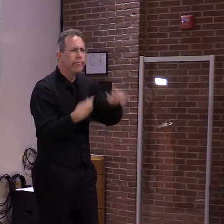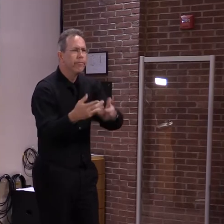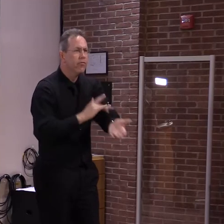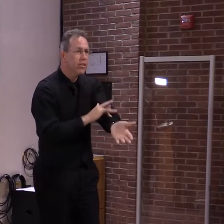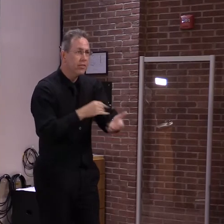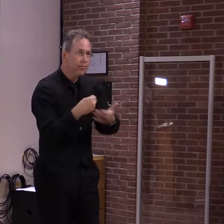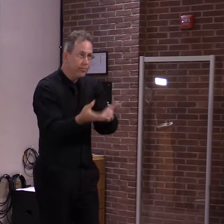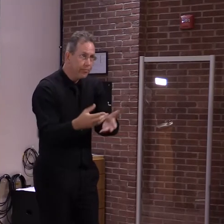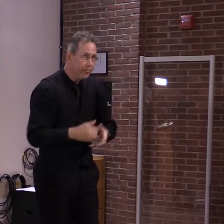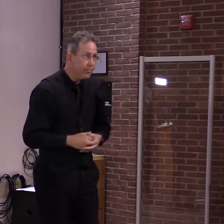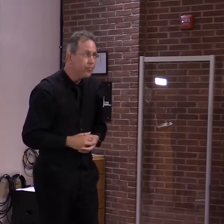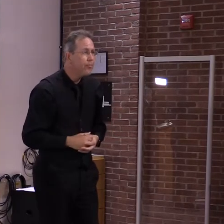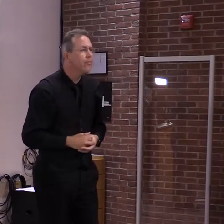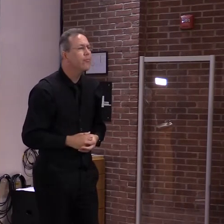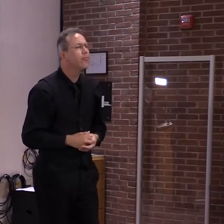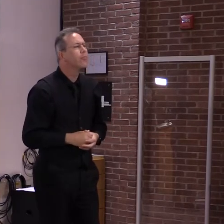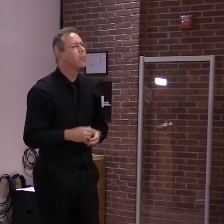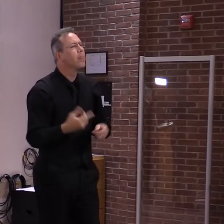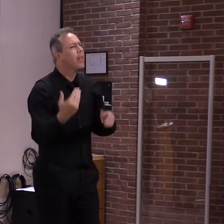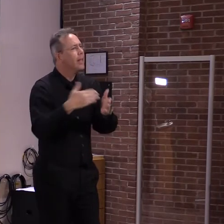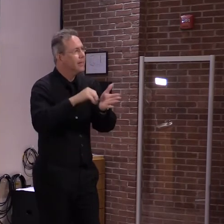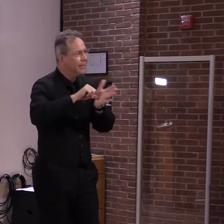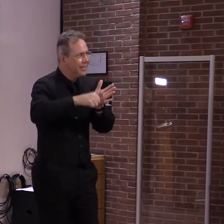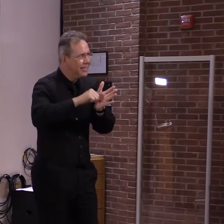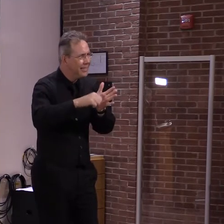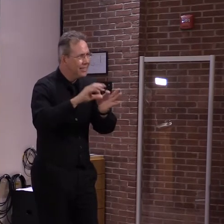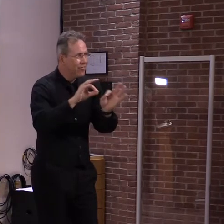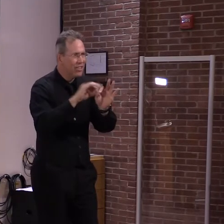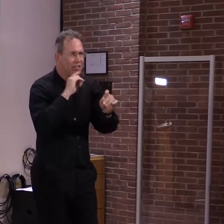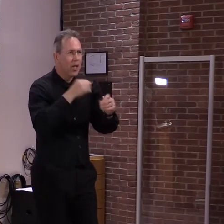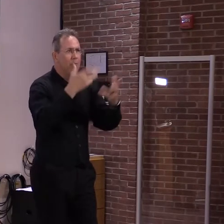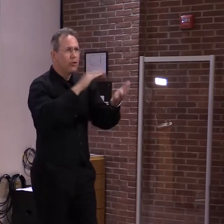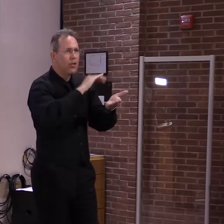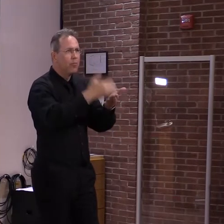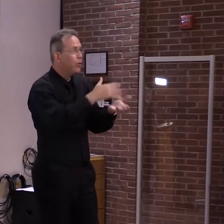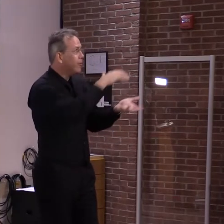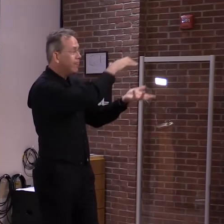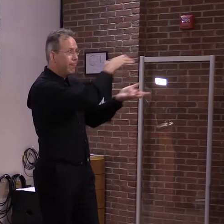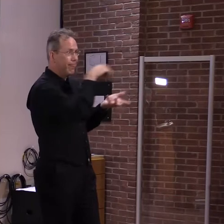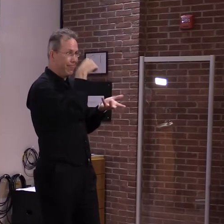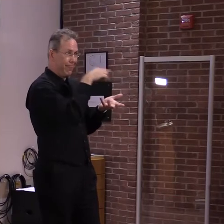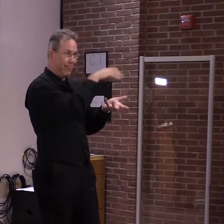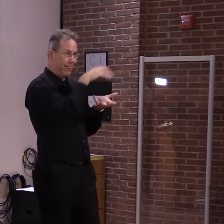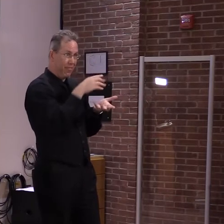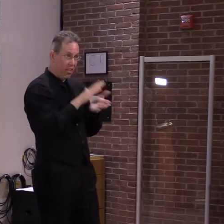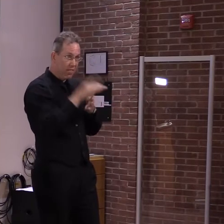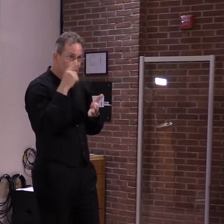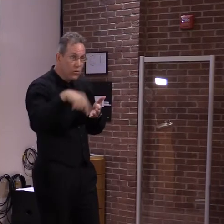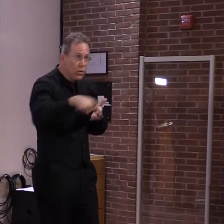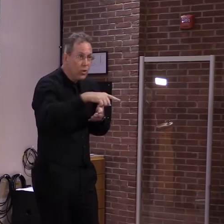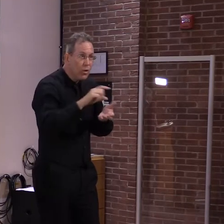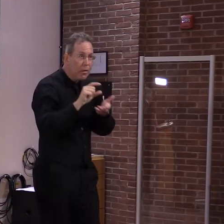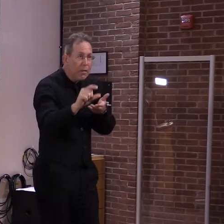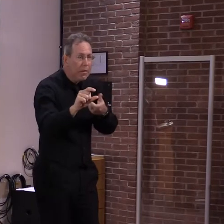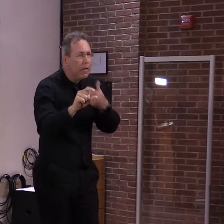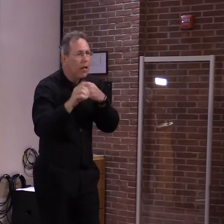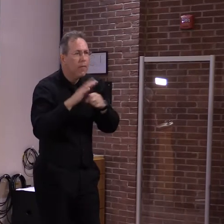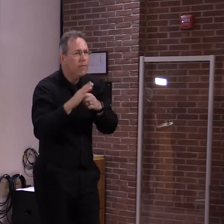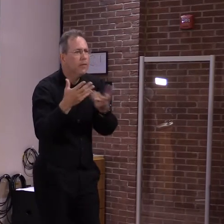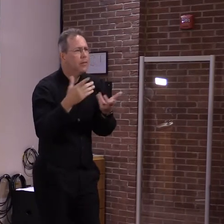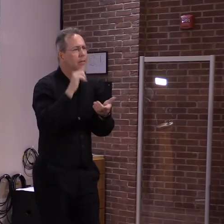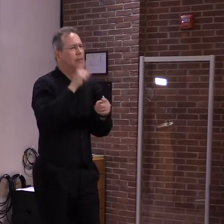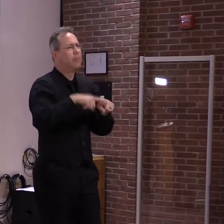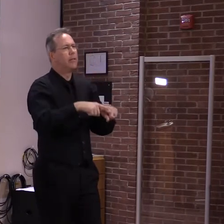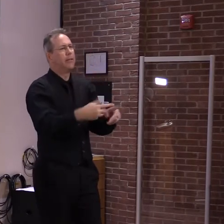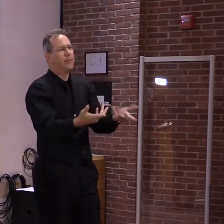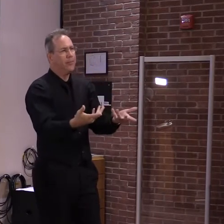sort of the availability of the vaccine, and secondly, on this registration process that we use. Dr.